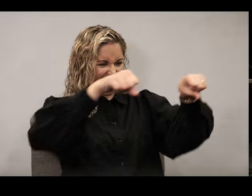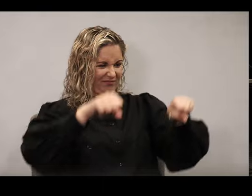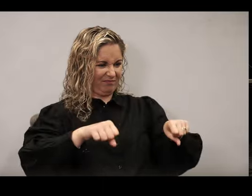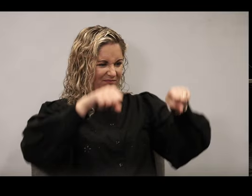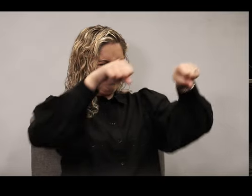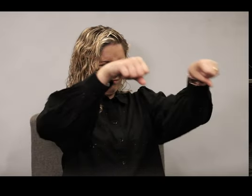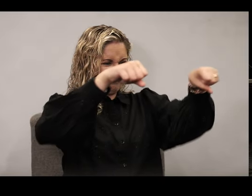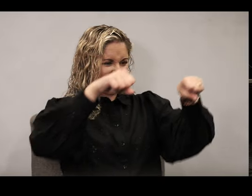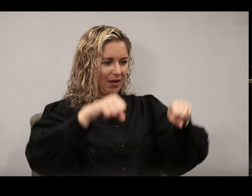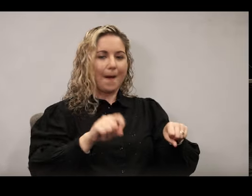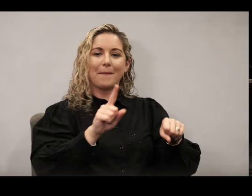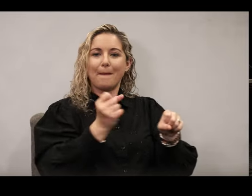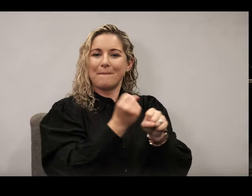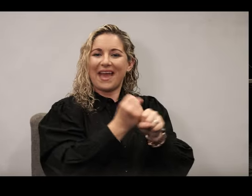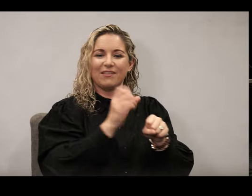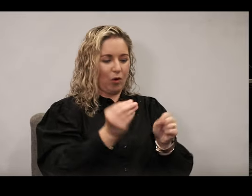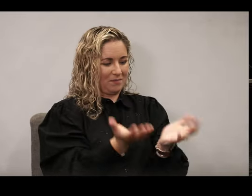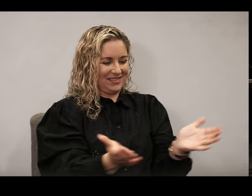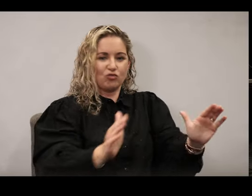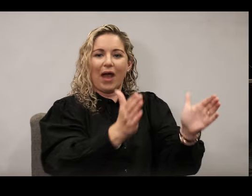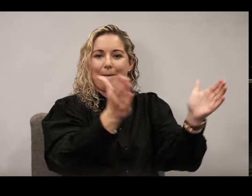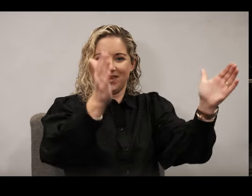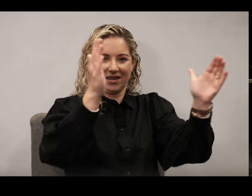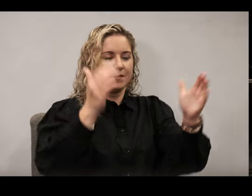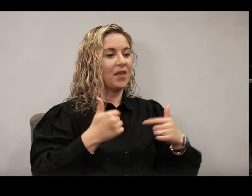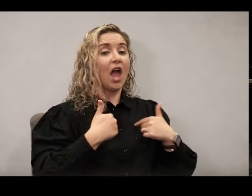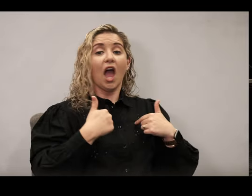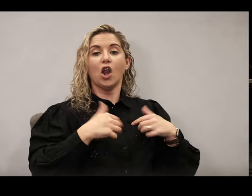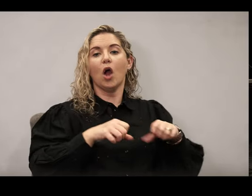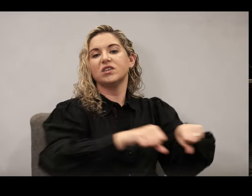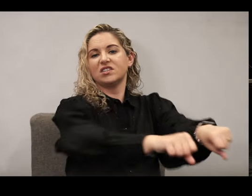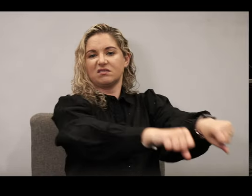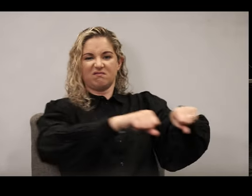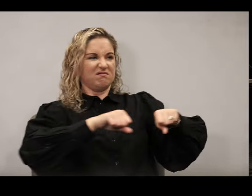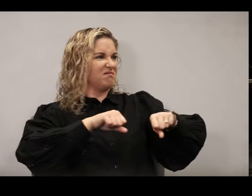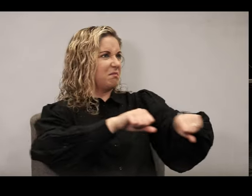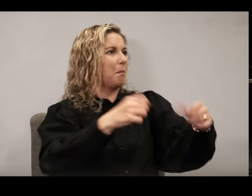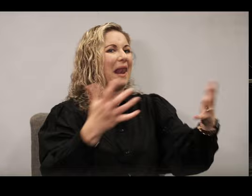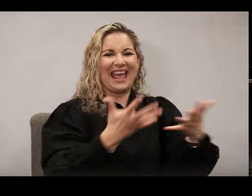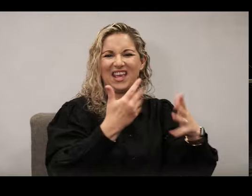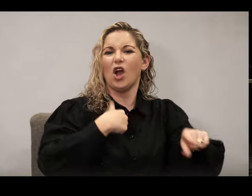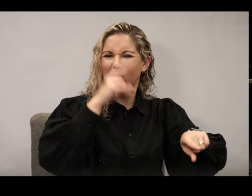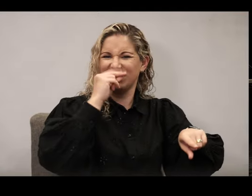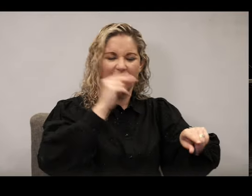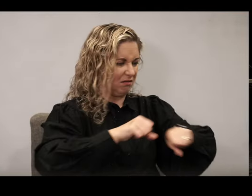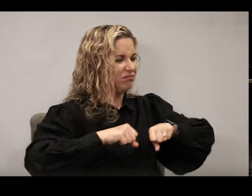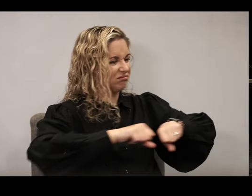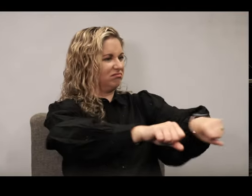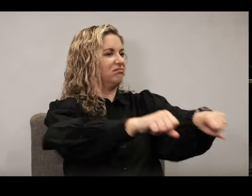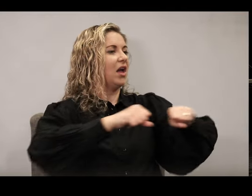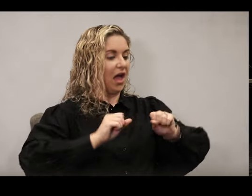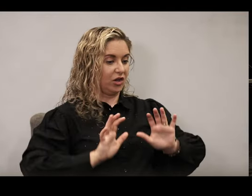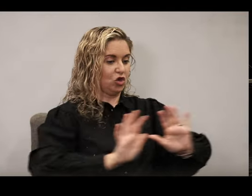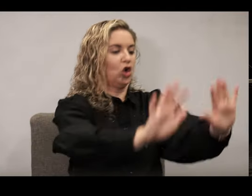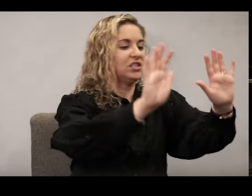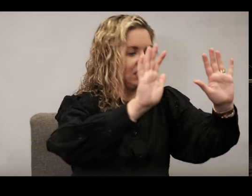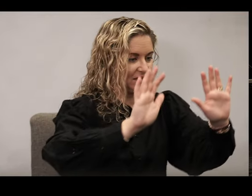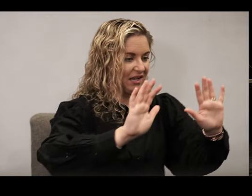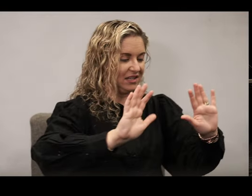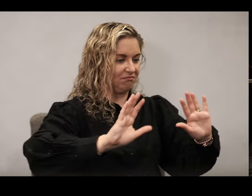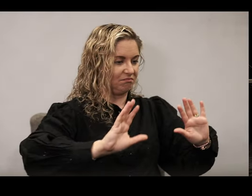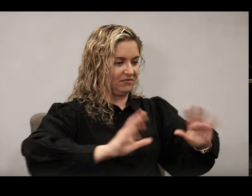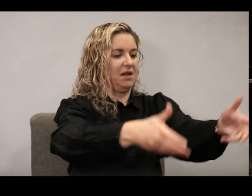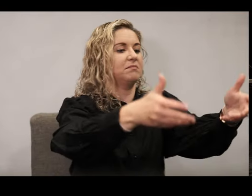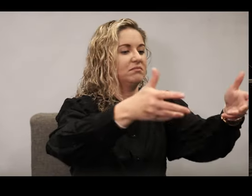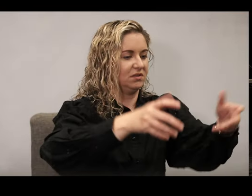chook on the top, could open it up. And I was swinging on it, it was off, I was swinging on it, and it tipped over, shattered